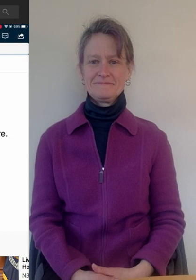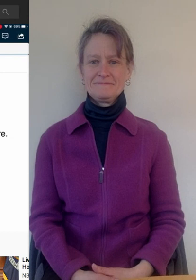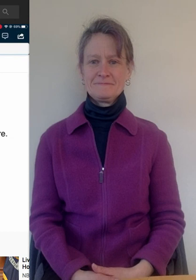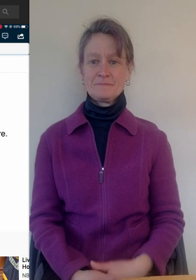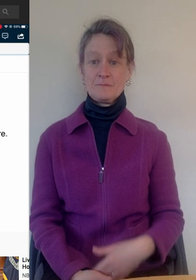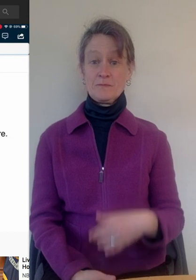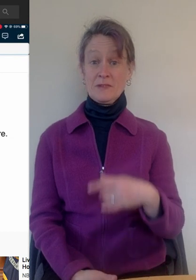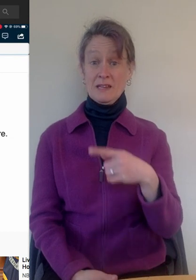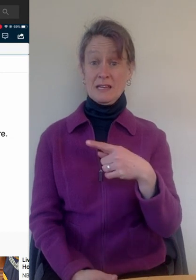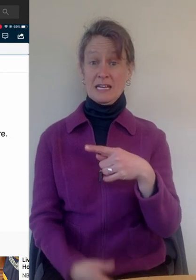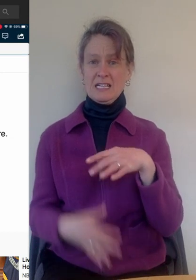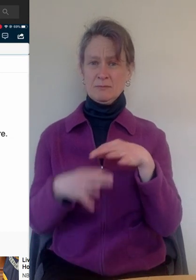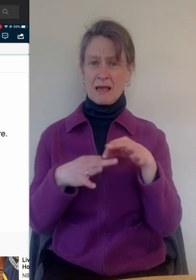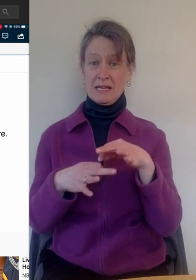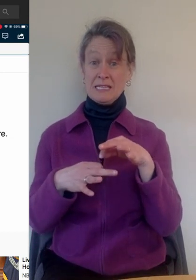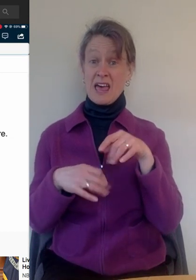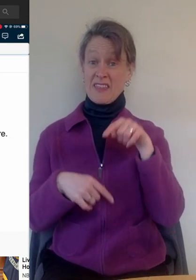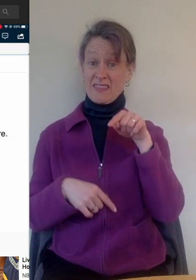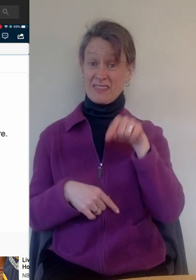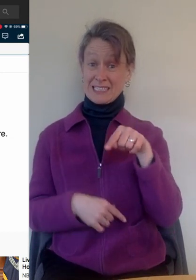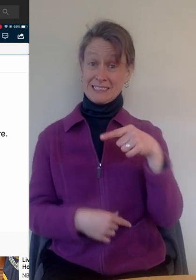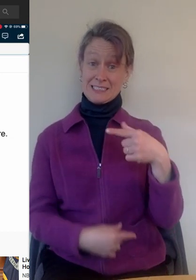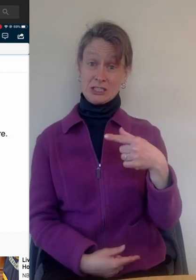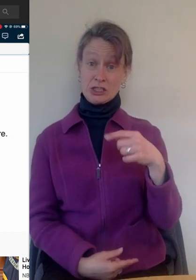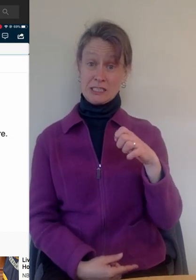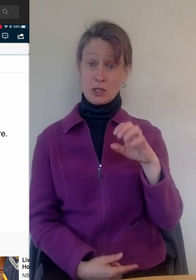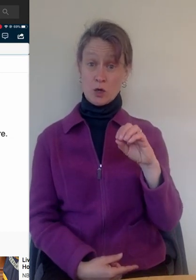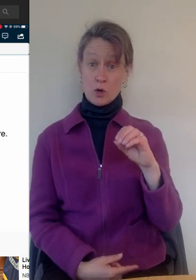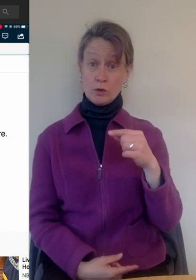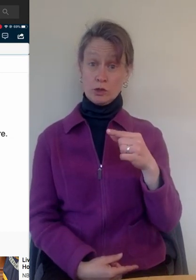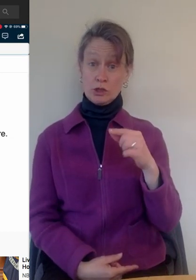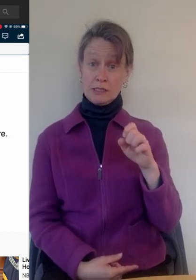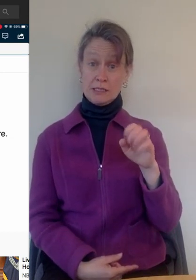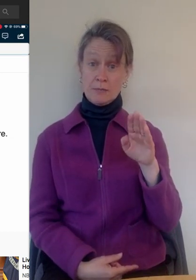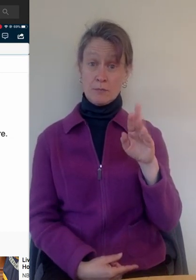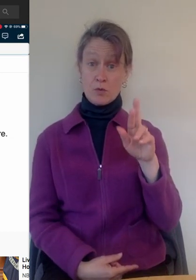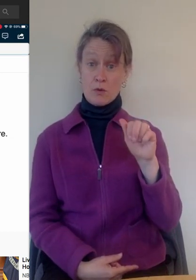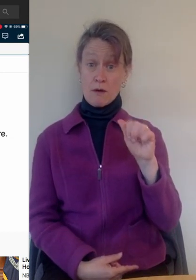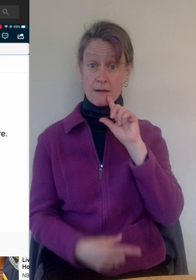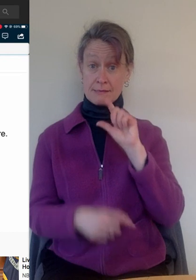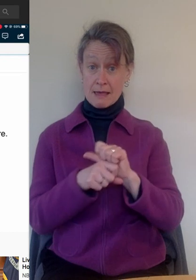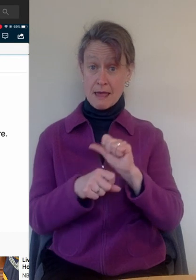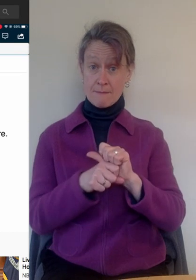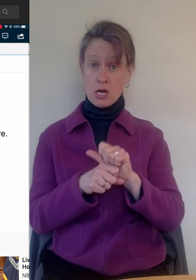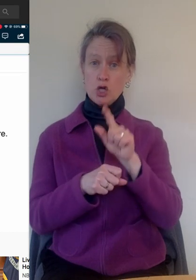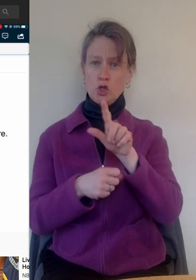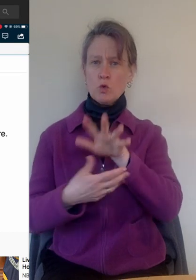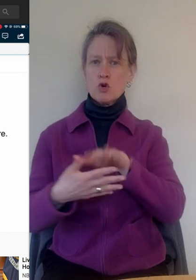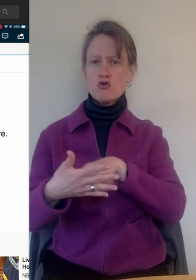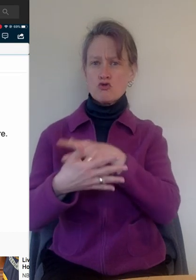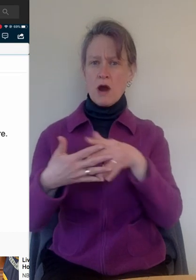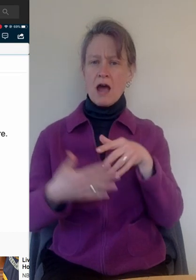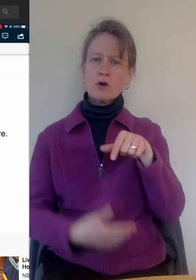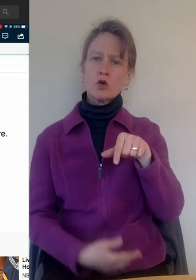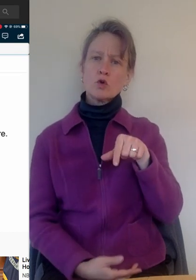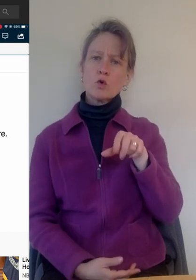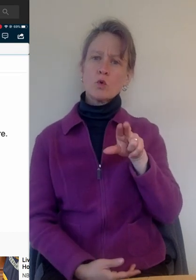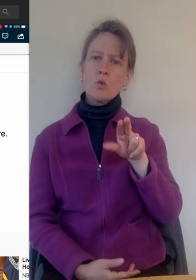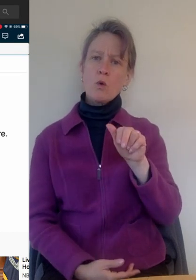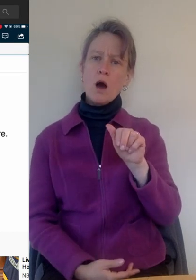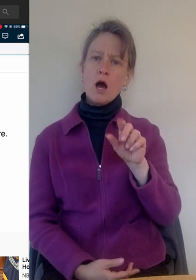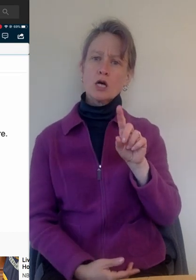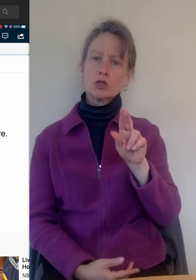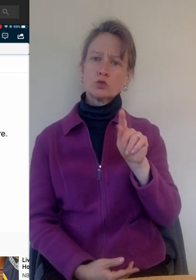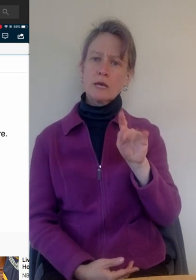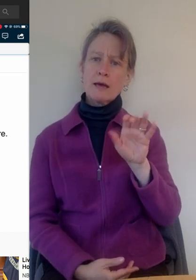This says, in this GeoGebra assignment, you will graph a quadratic function by filling out